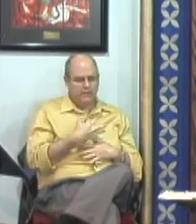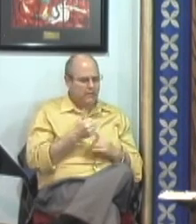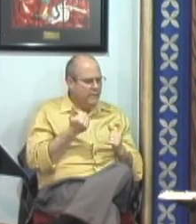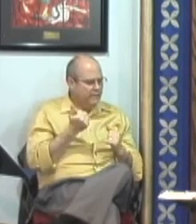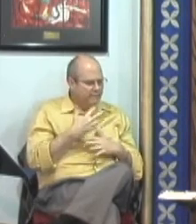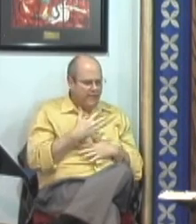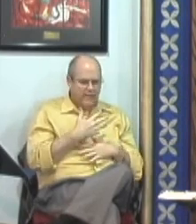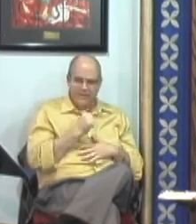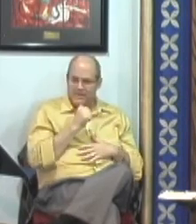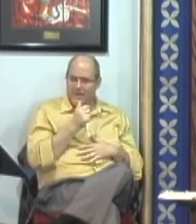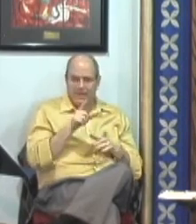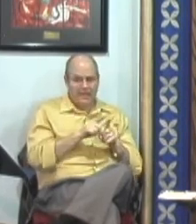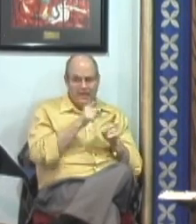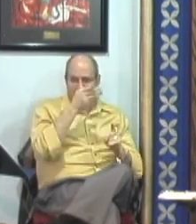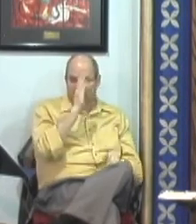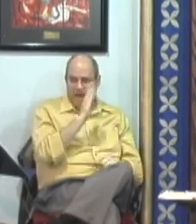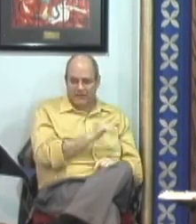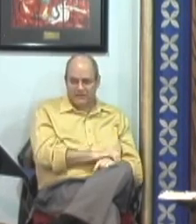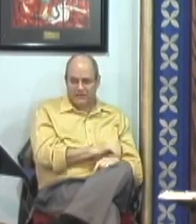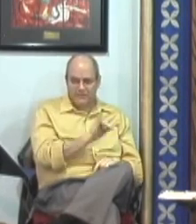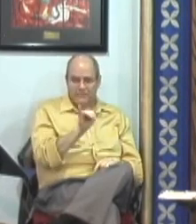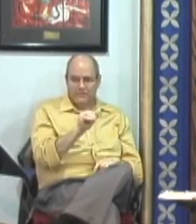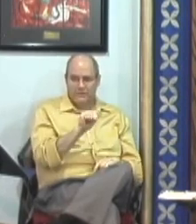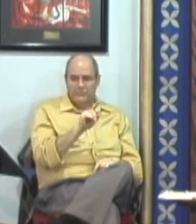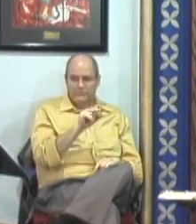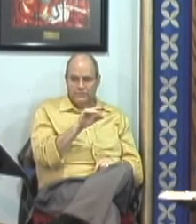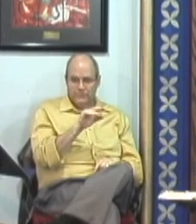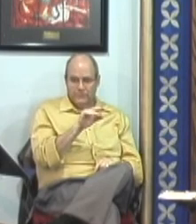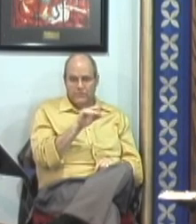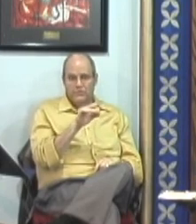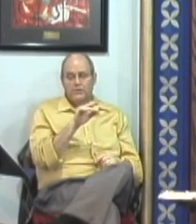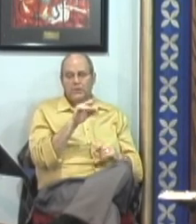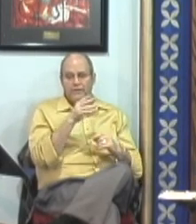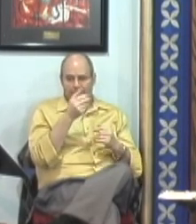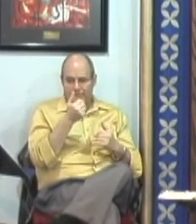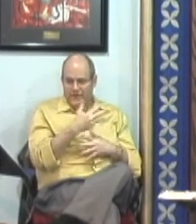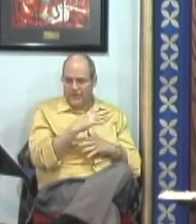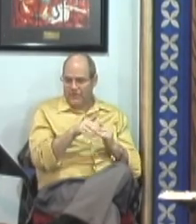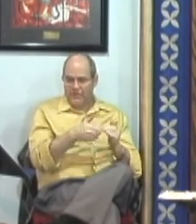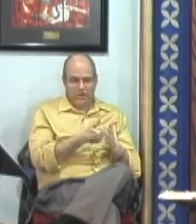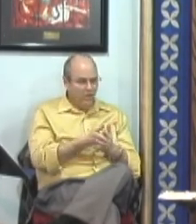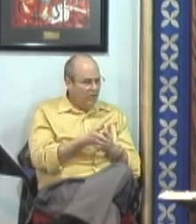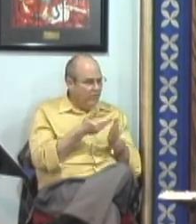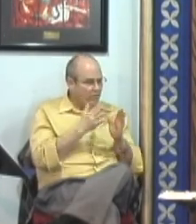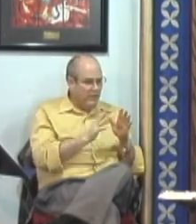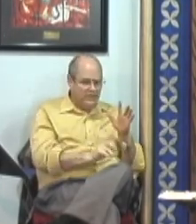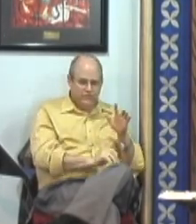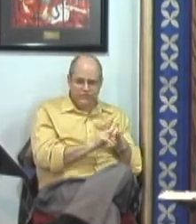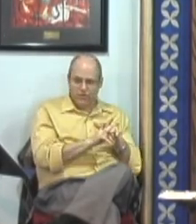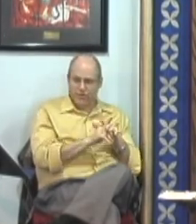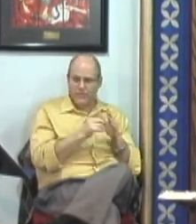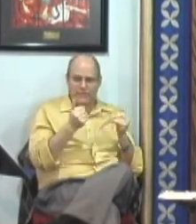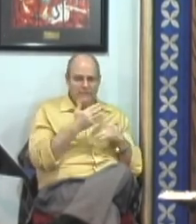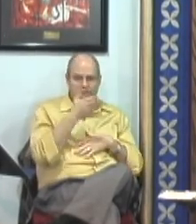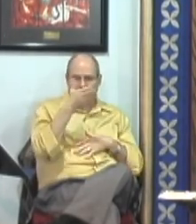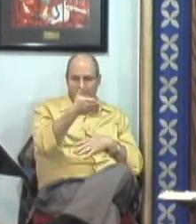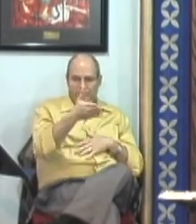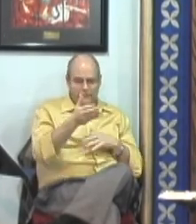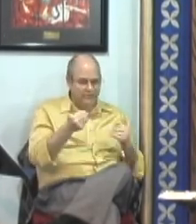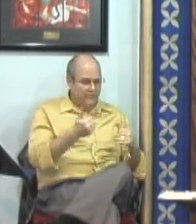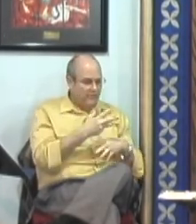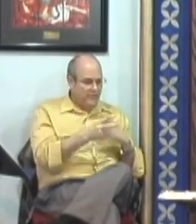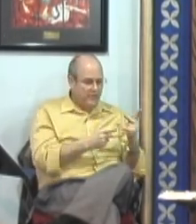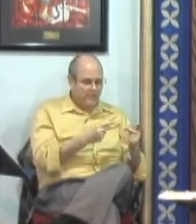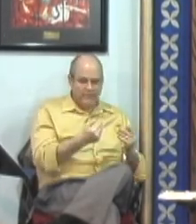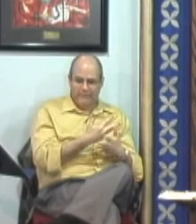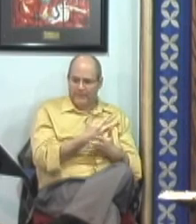Fear is ungodly. Judas was talking about it this morning. Fear in all of its manifestations, fear of the future, fear of people, fear of